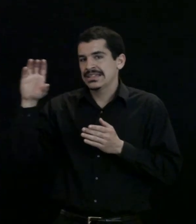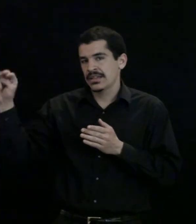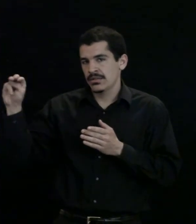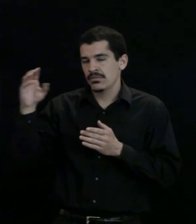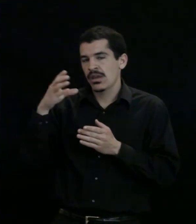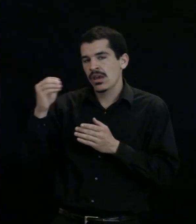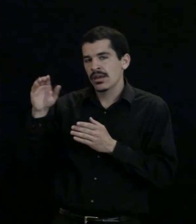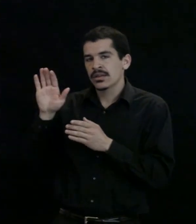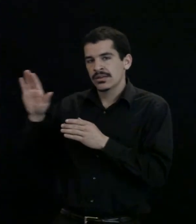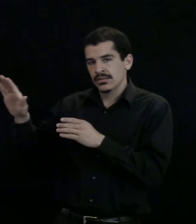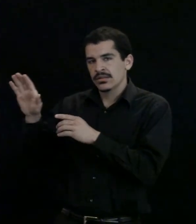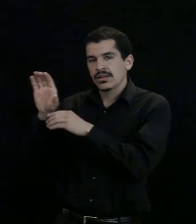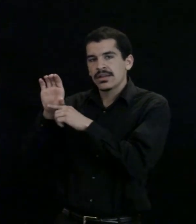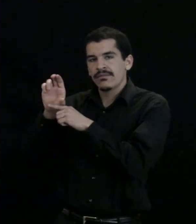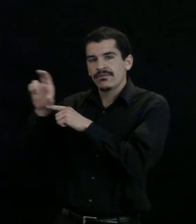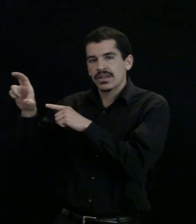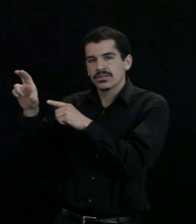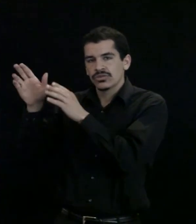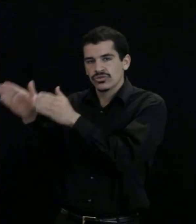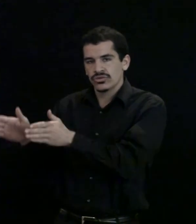investors.